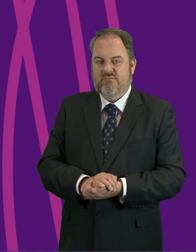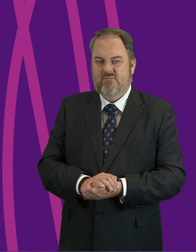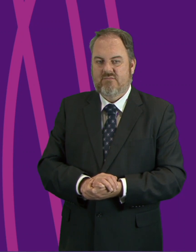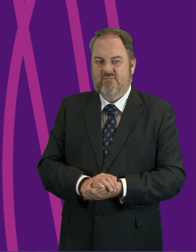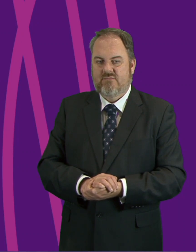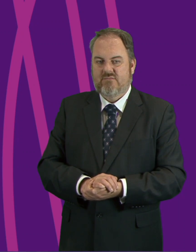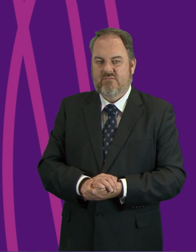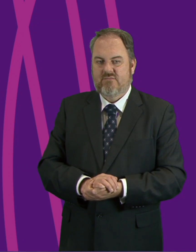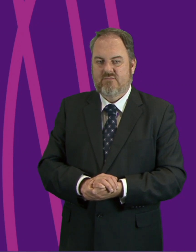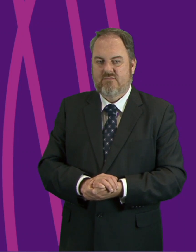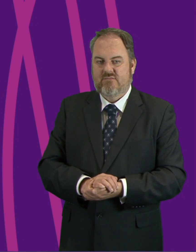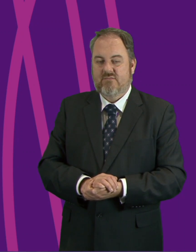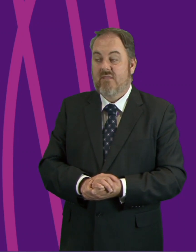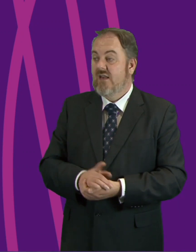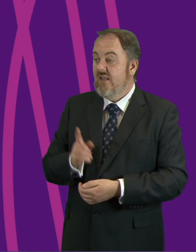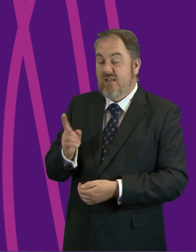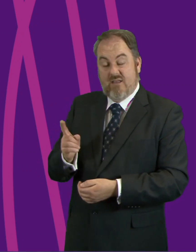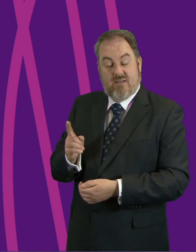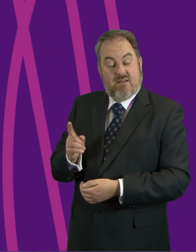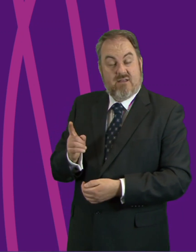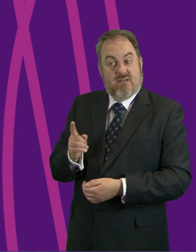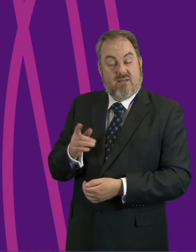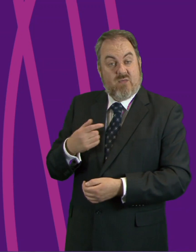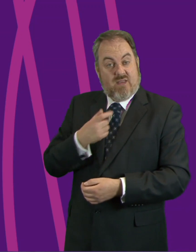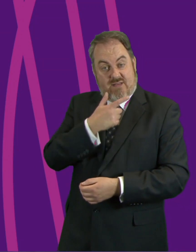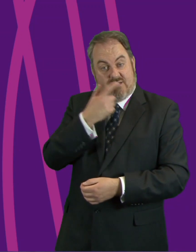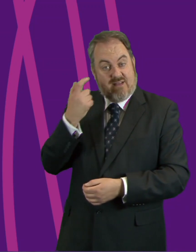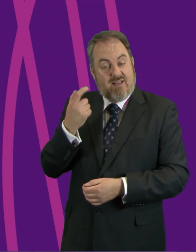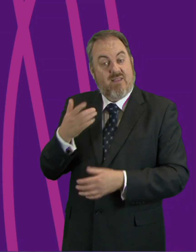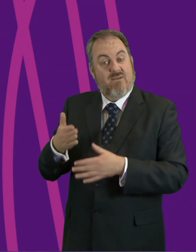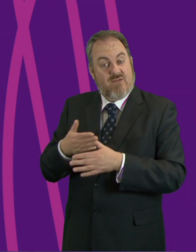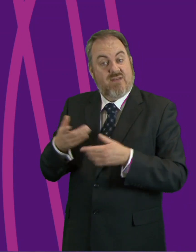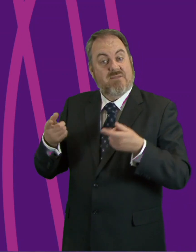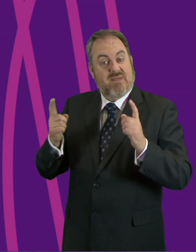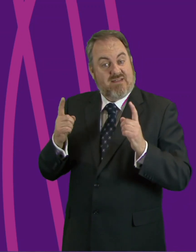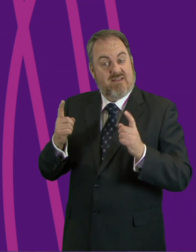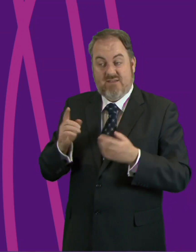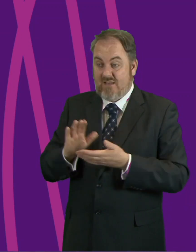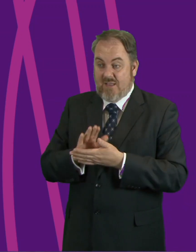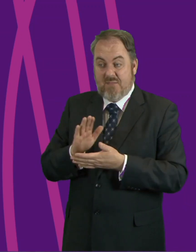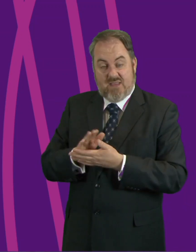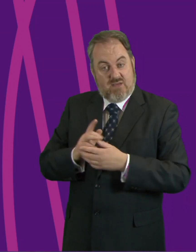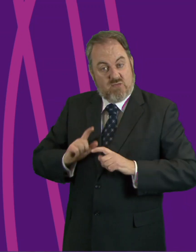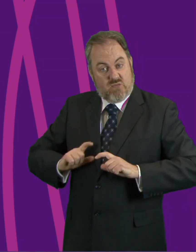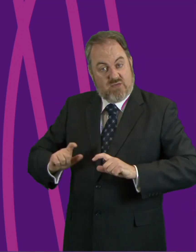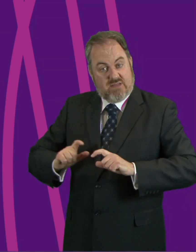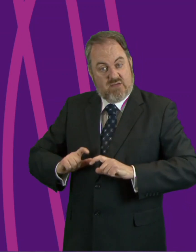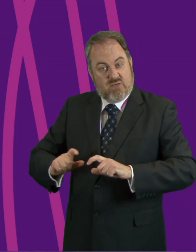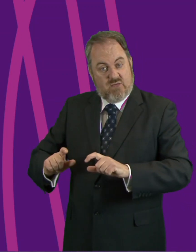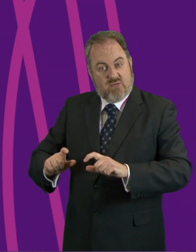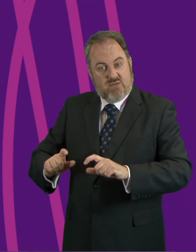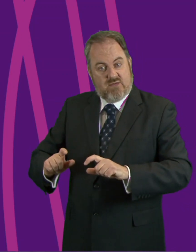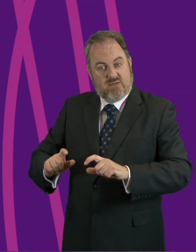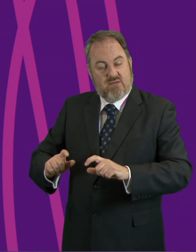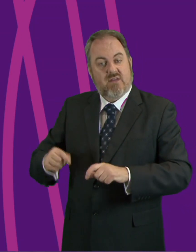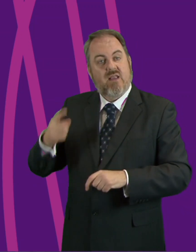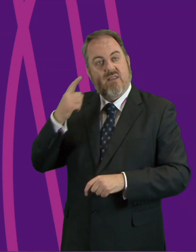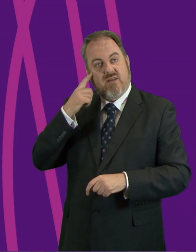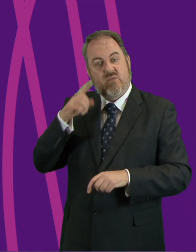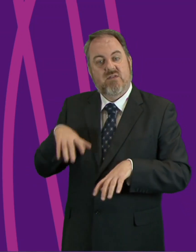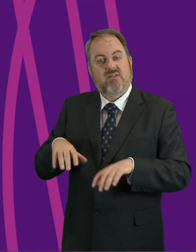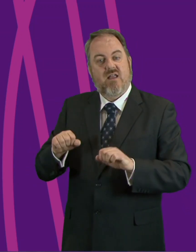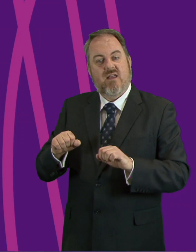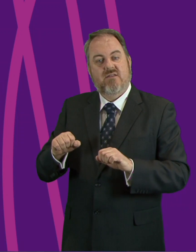Given the First Minister's willingness to continue, I'm going to suggest that we start this afternoon session